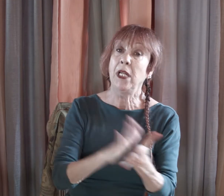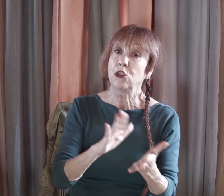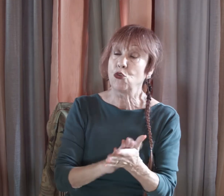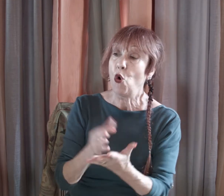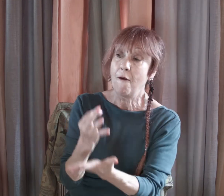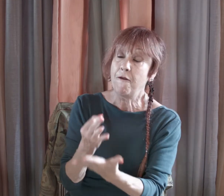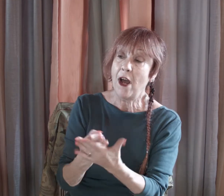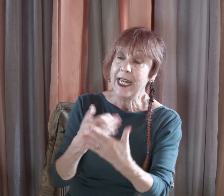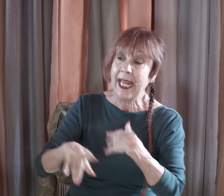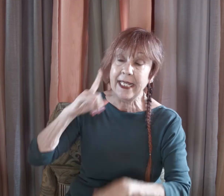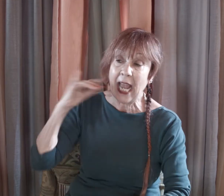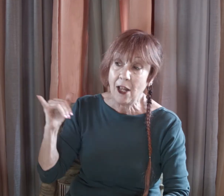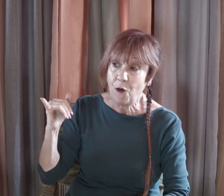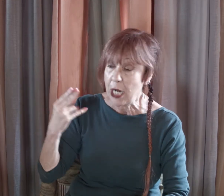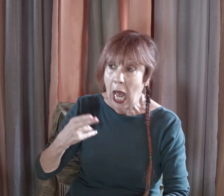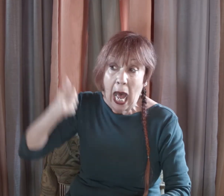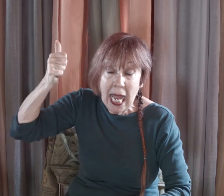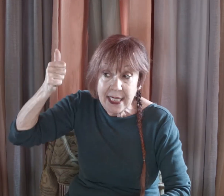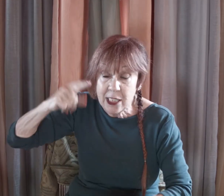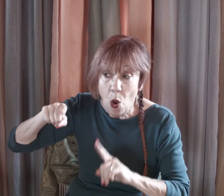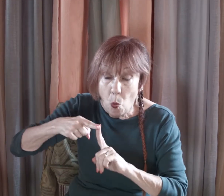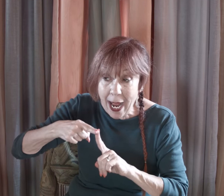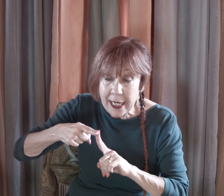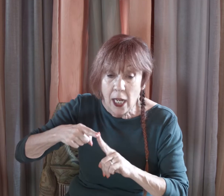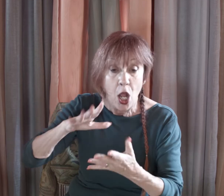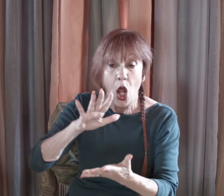in California was the highest when the schools were